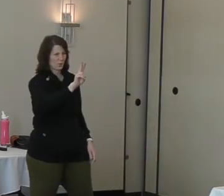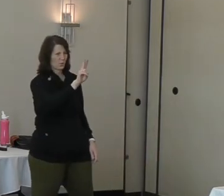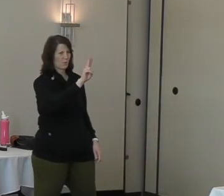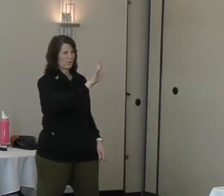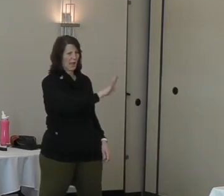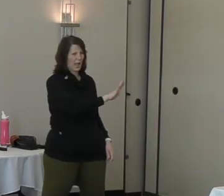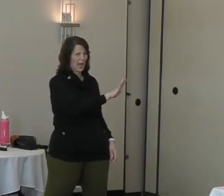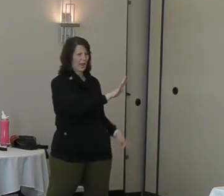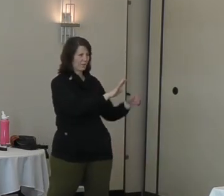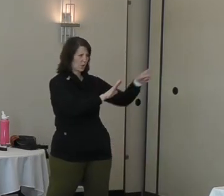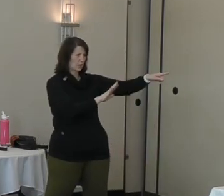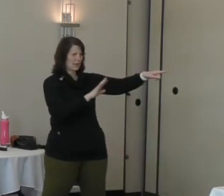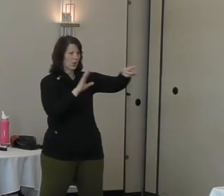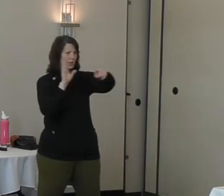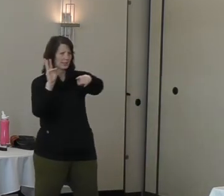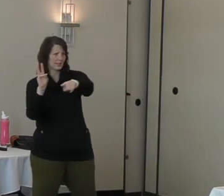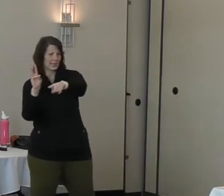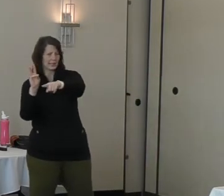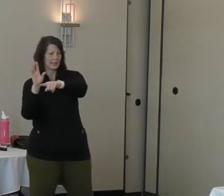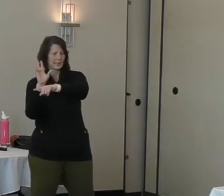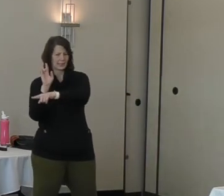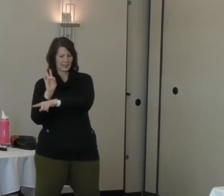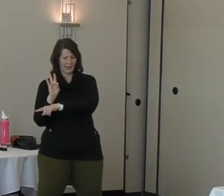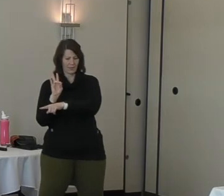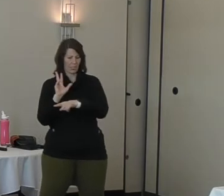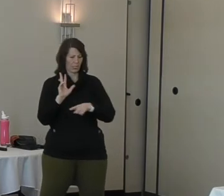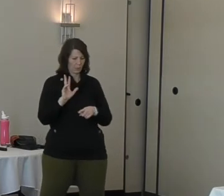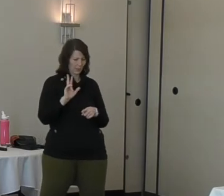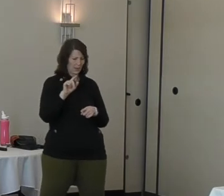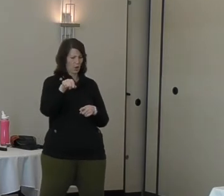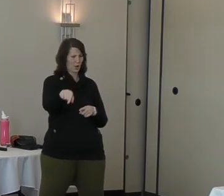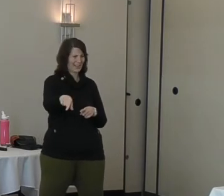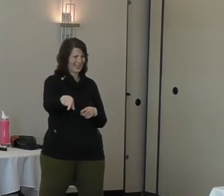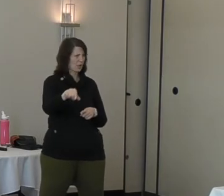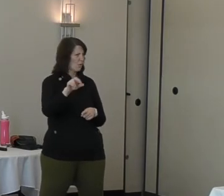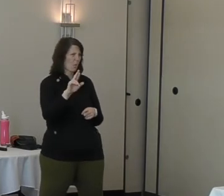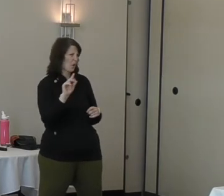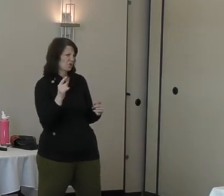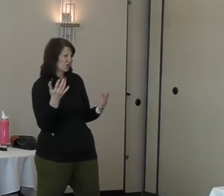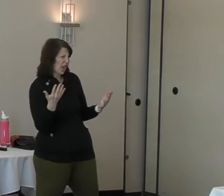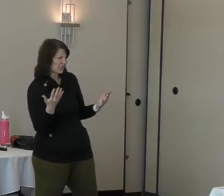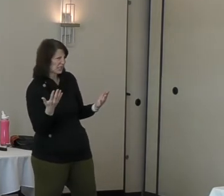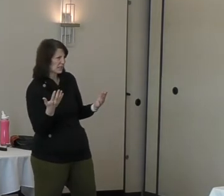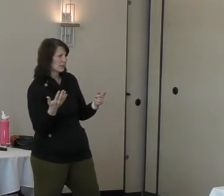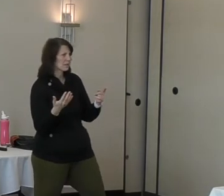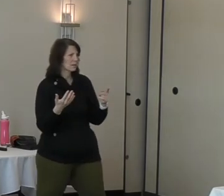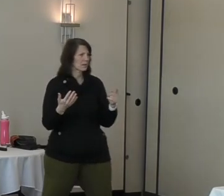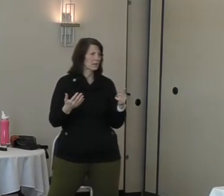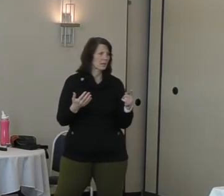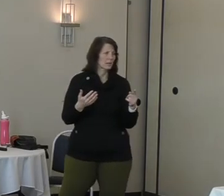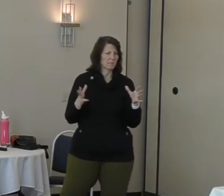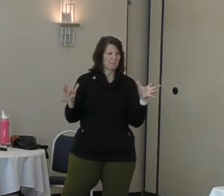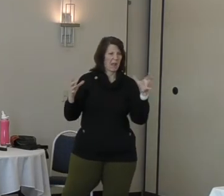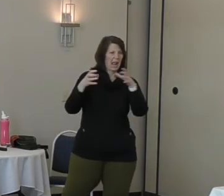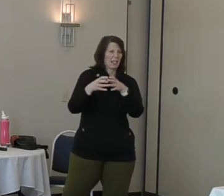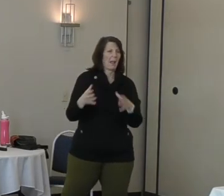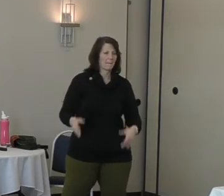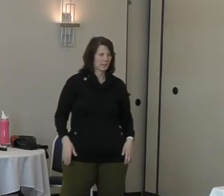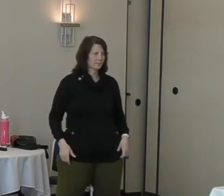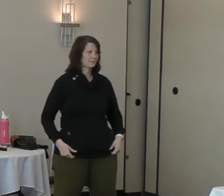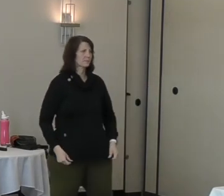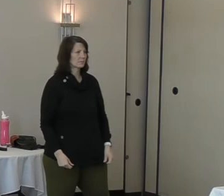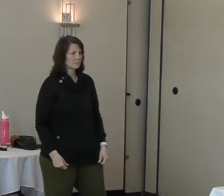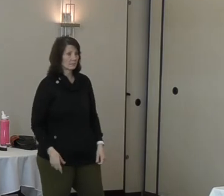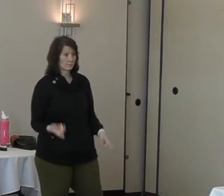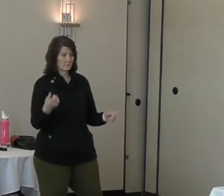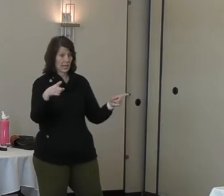here, 6, 7, 3 are here, or is it just what their best at? Caught up? Okay.